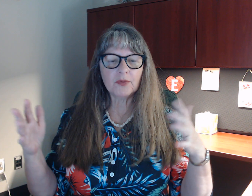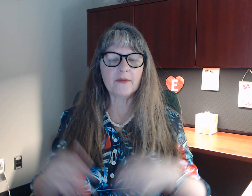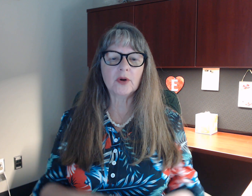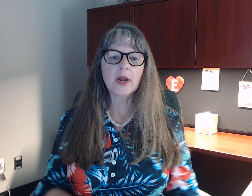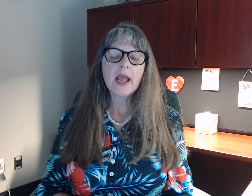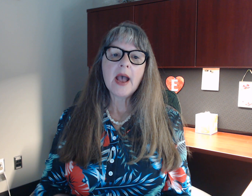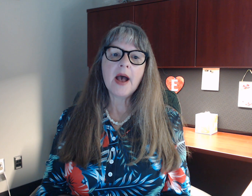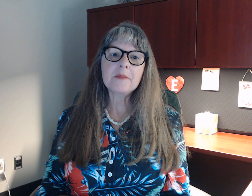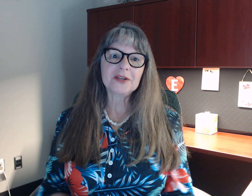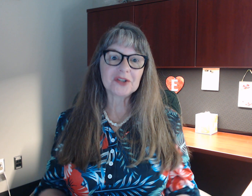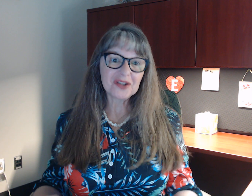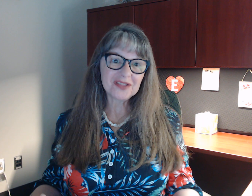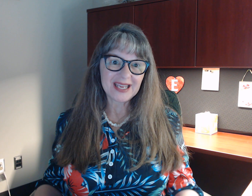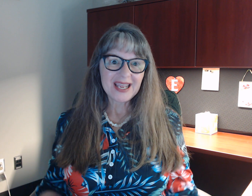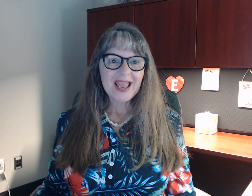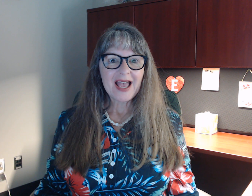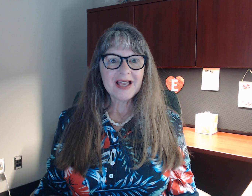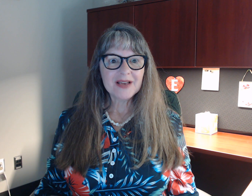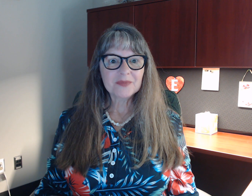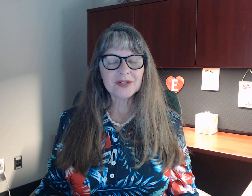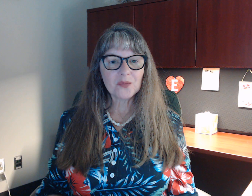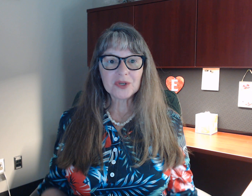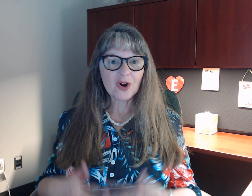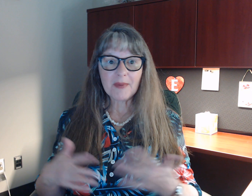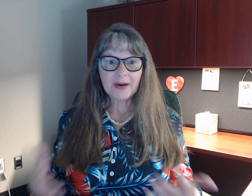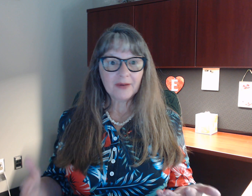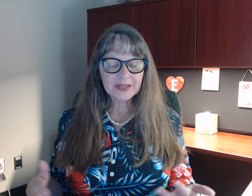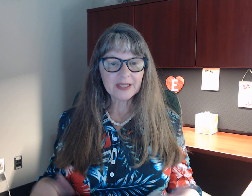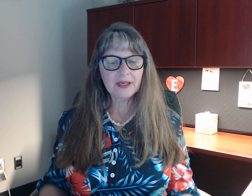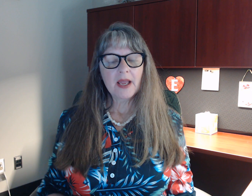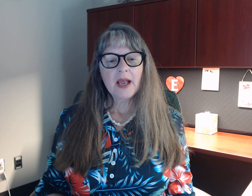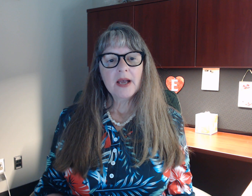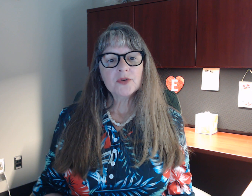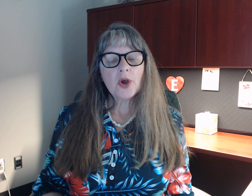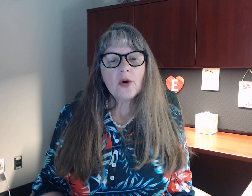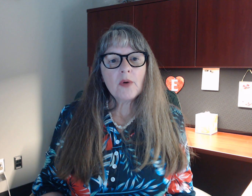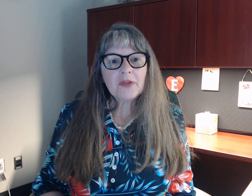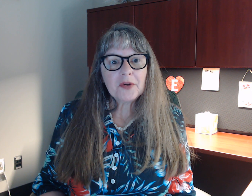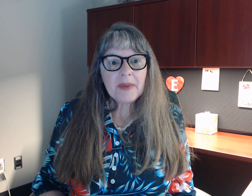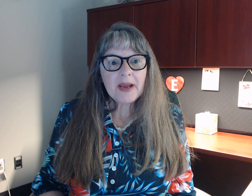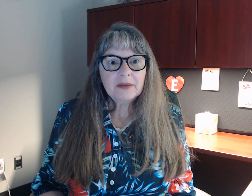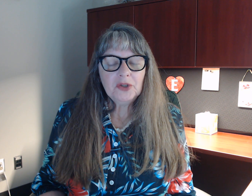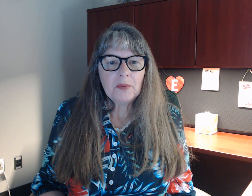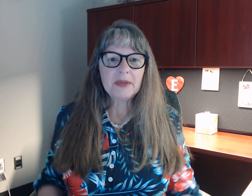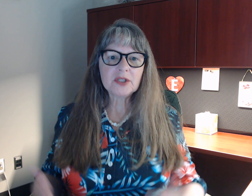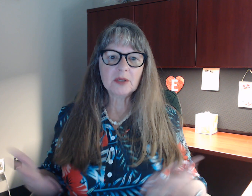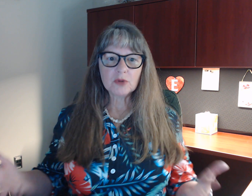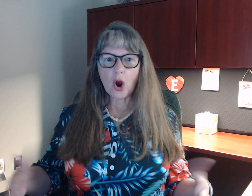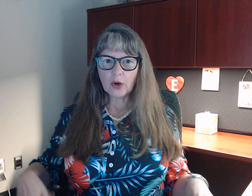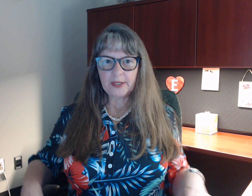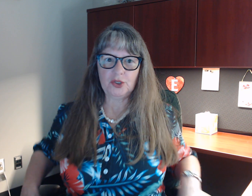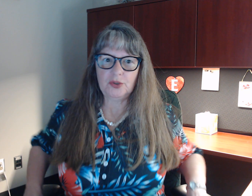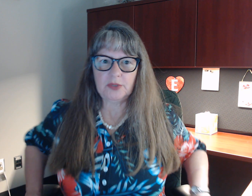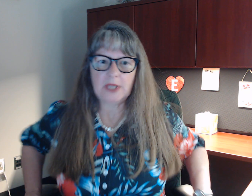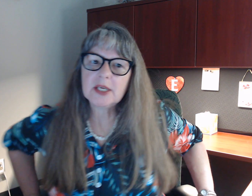forever. But that's a good thing, because that we talk about everything. So I thought about, maybe some car issues. I guess because my